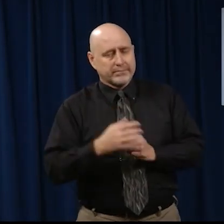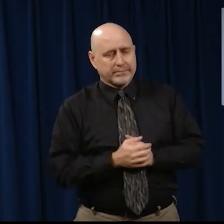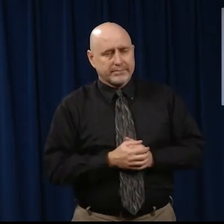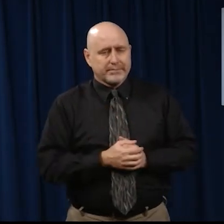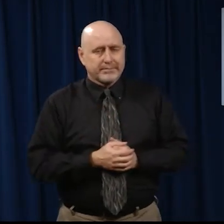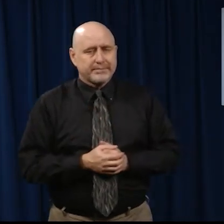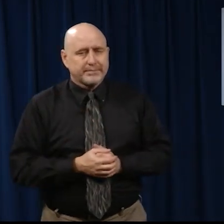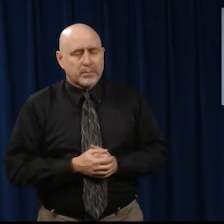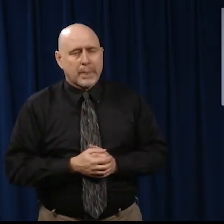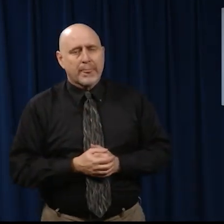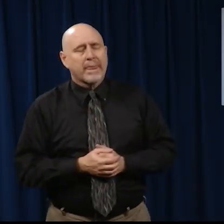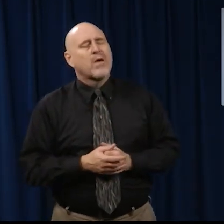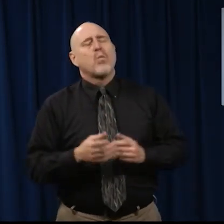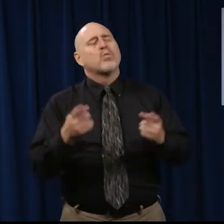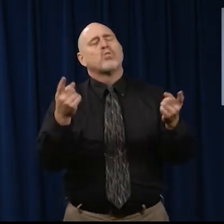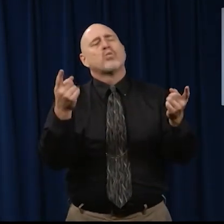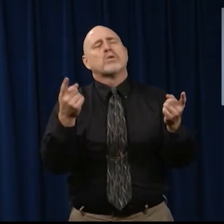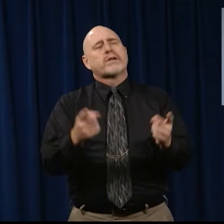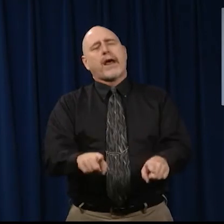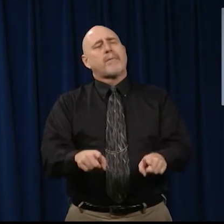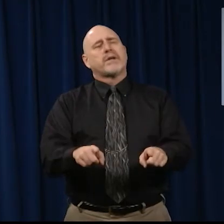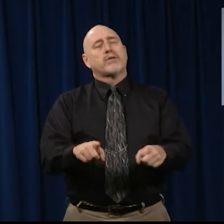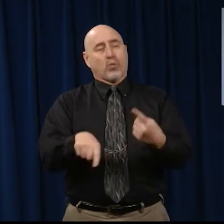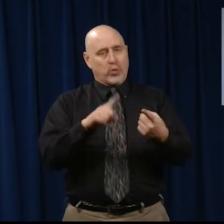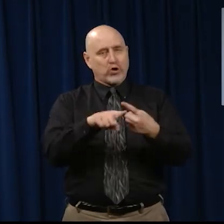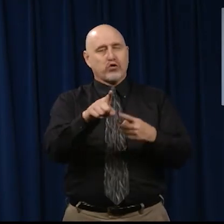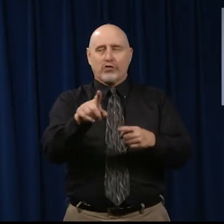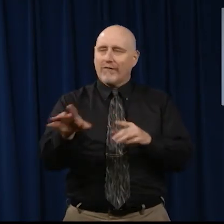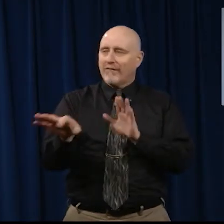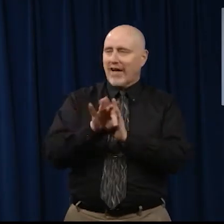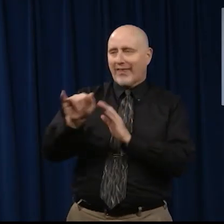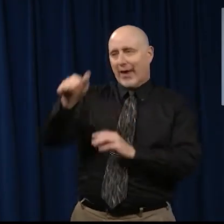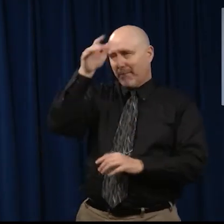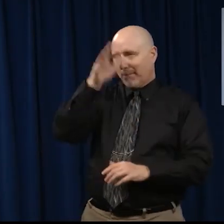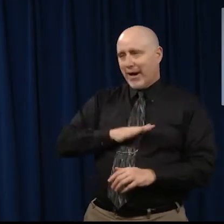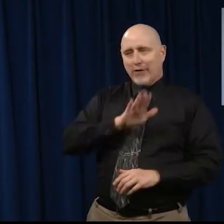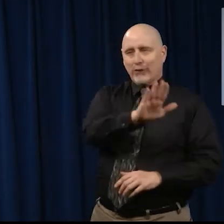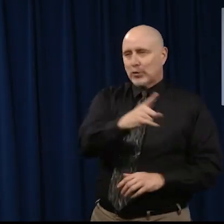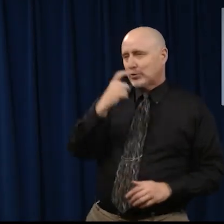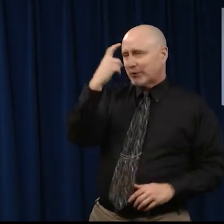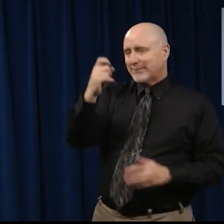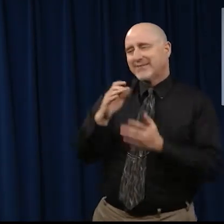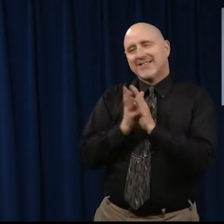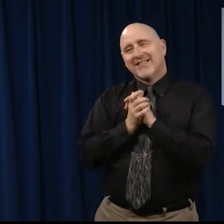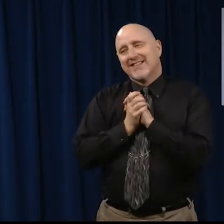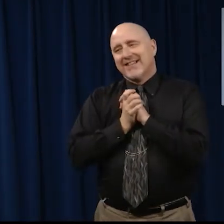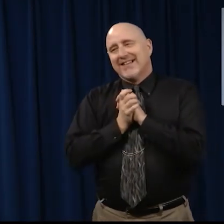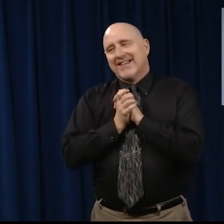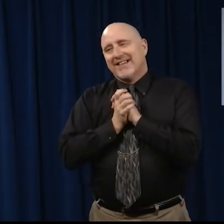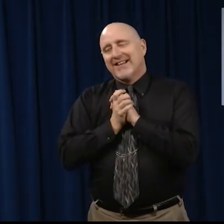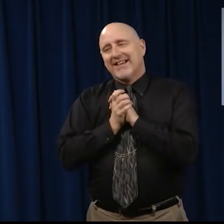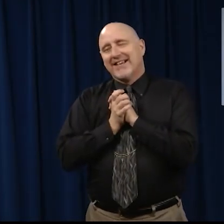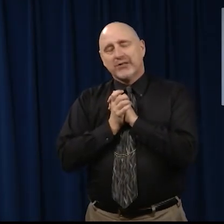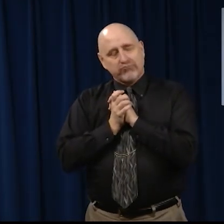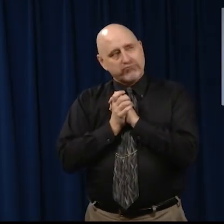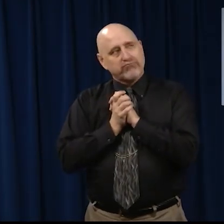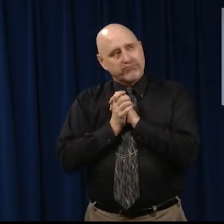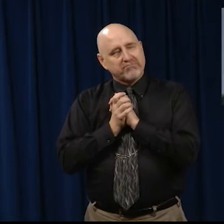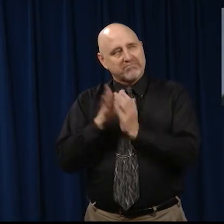question. What's going to happen when you find the man of your dreams and you decide that you're going